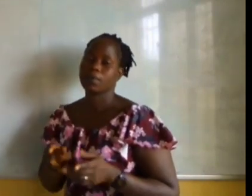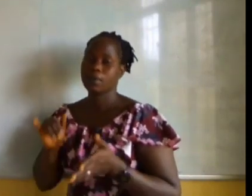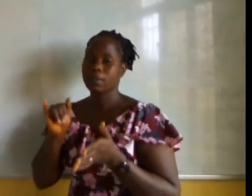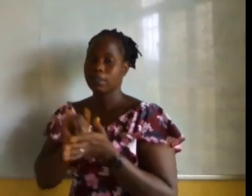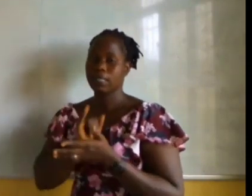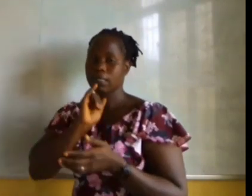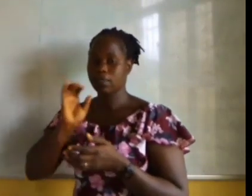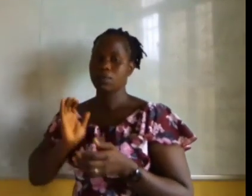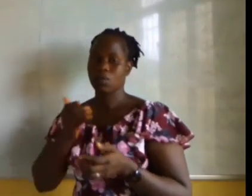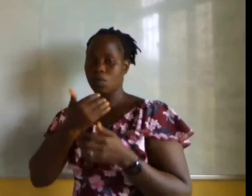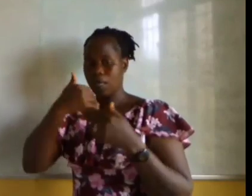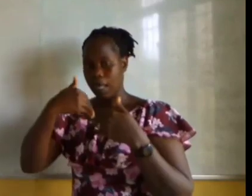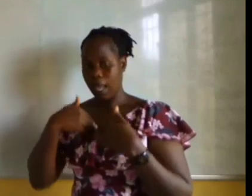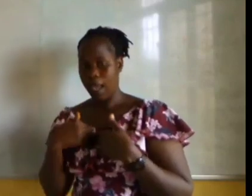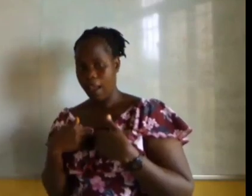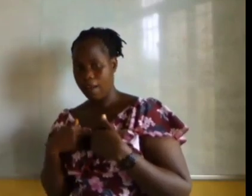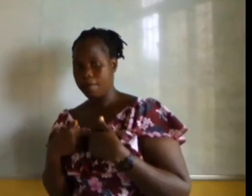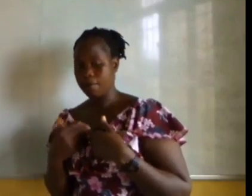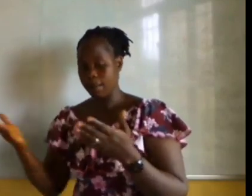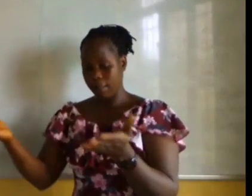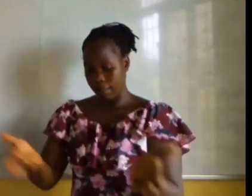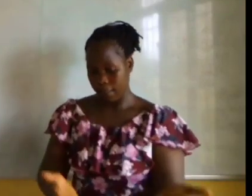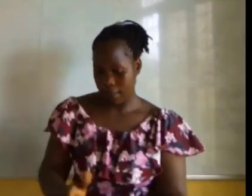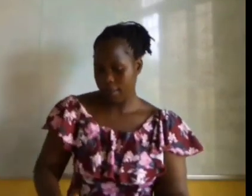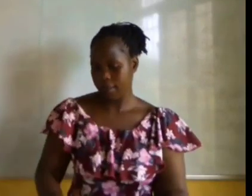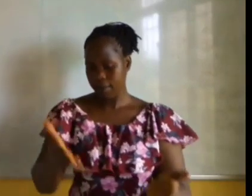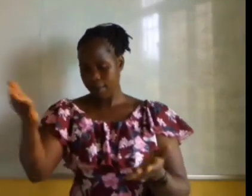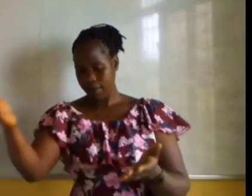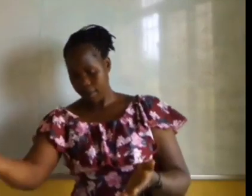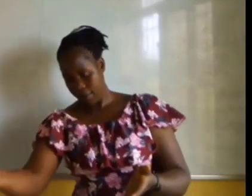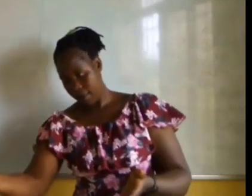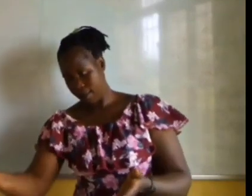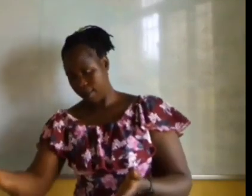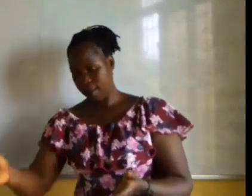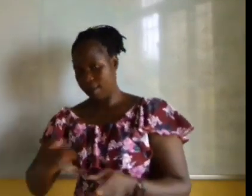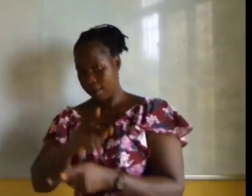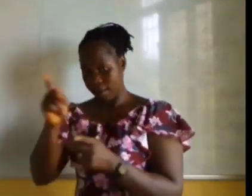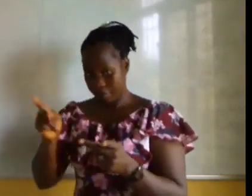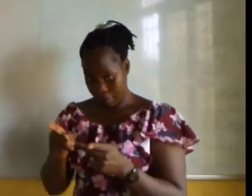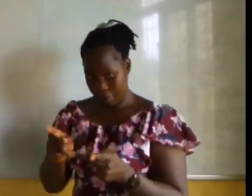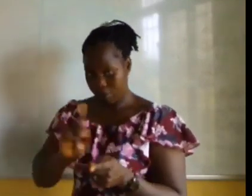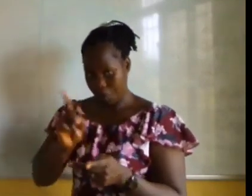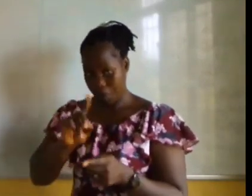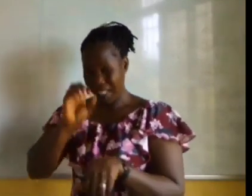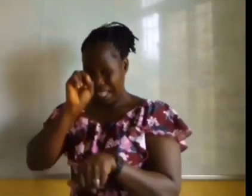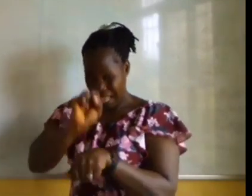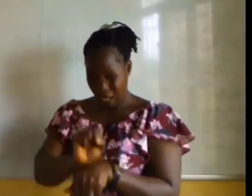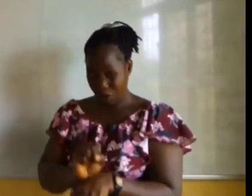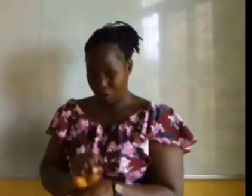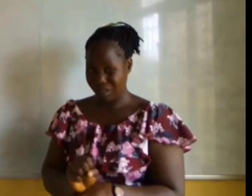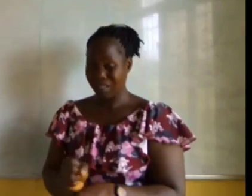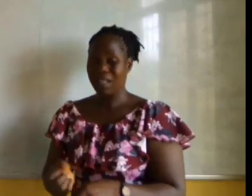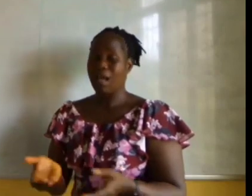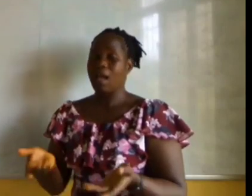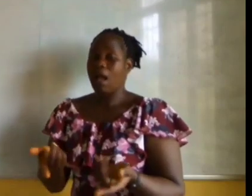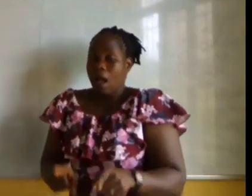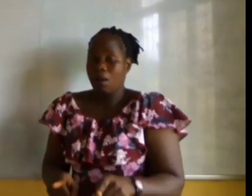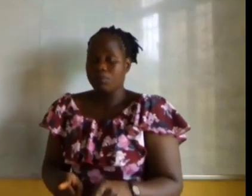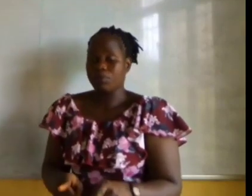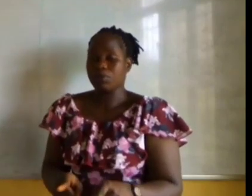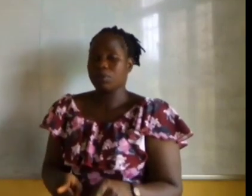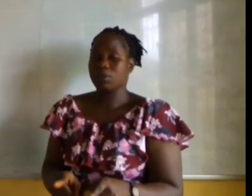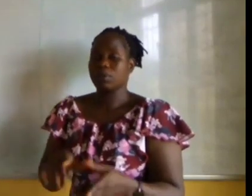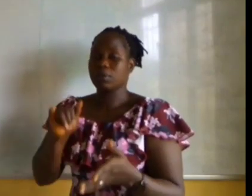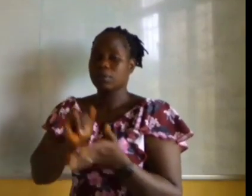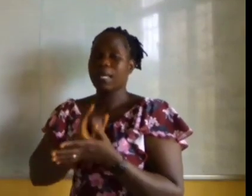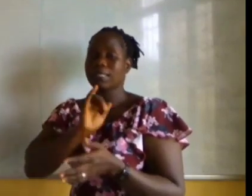That is, we have here, there, the place where an action is actually performed. That is